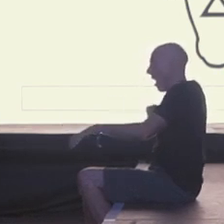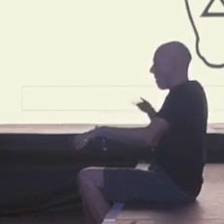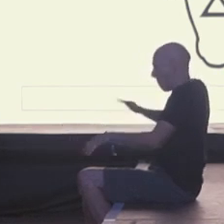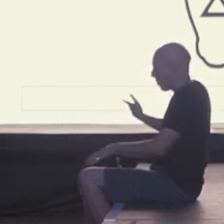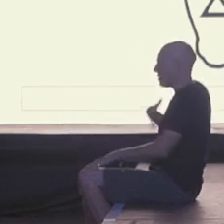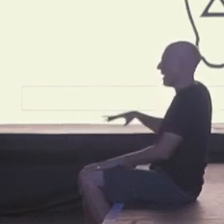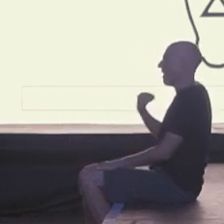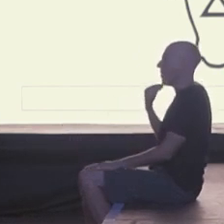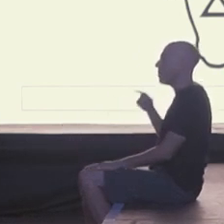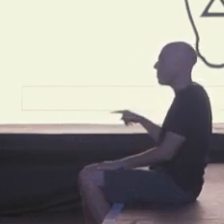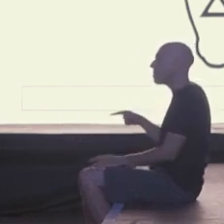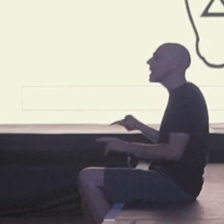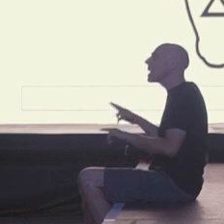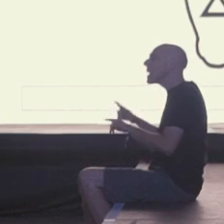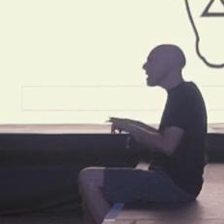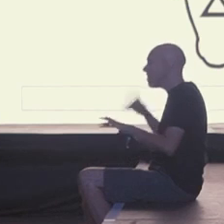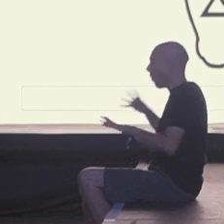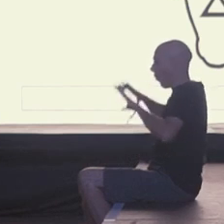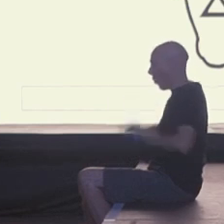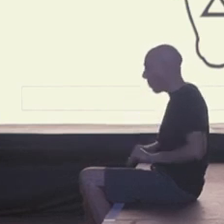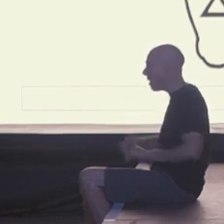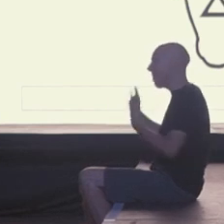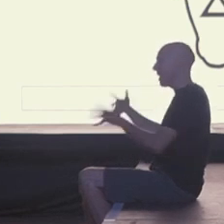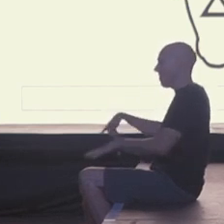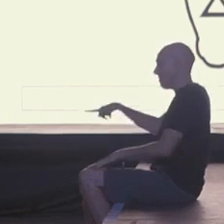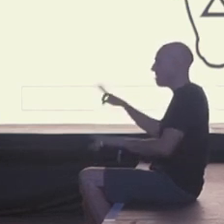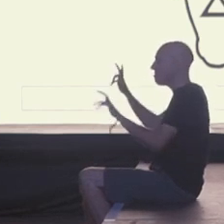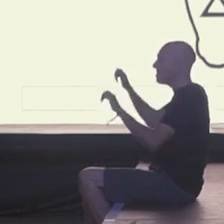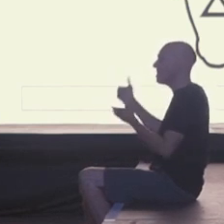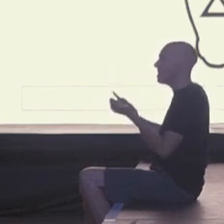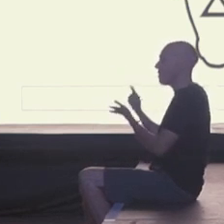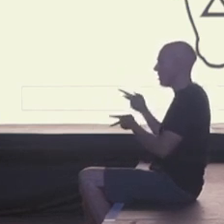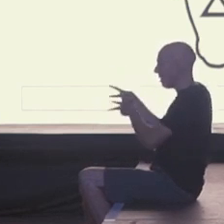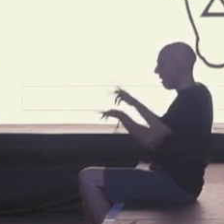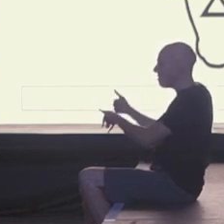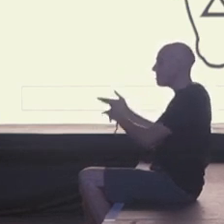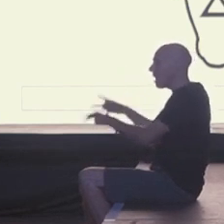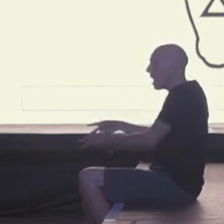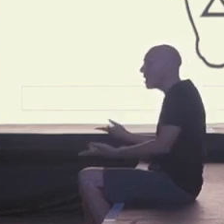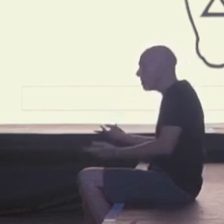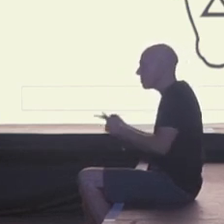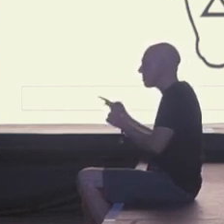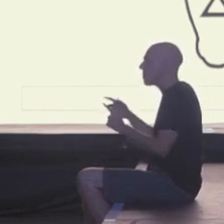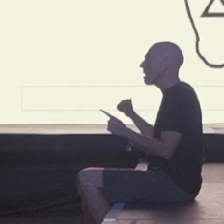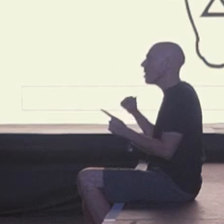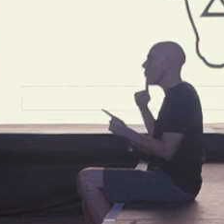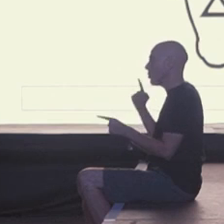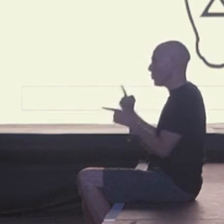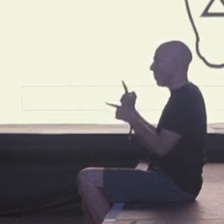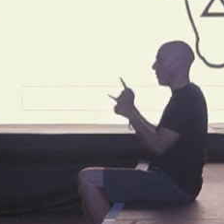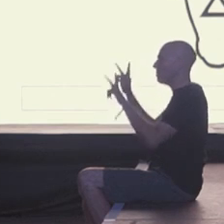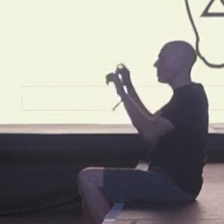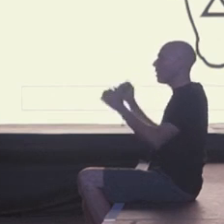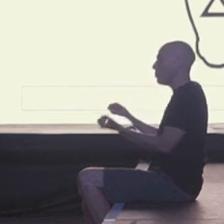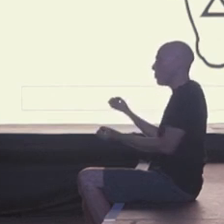like sanctuaries that would take these animals in. In terms of farmers, the reason we talk about a just and sustainable transition is